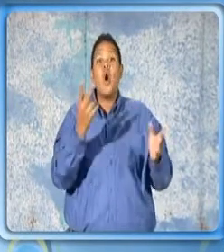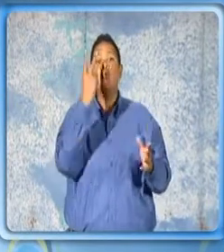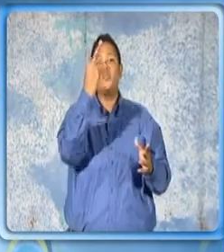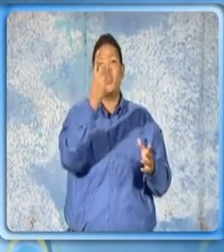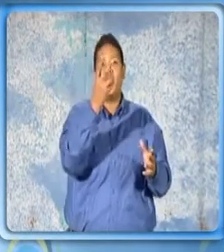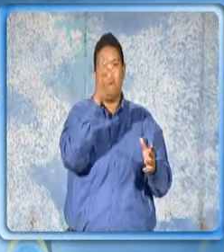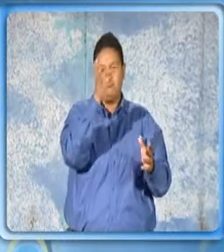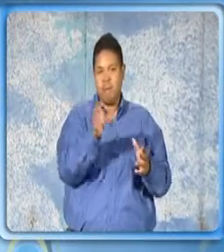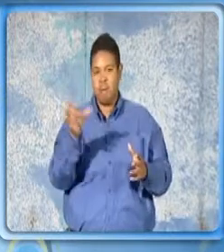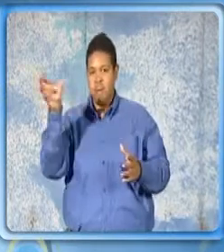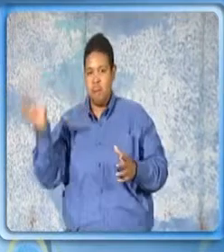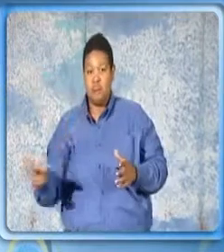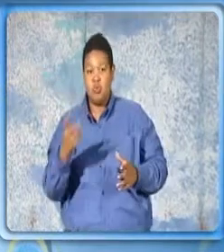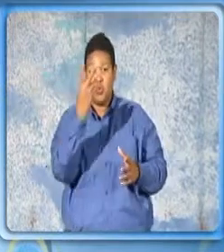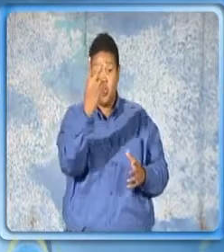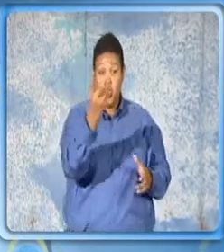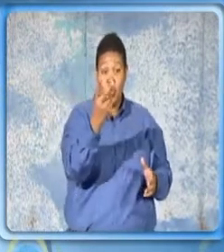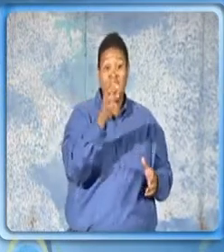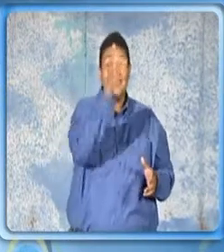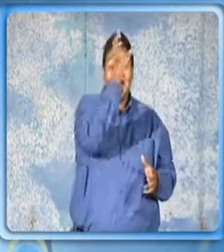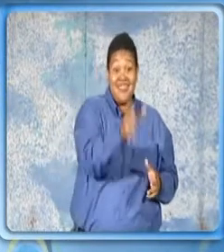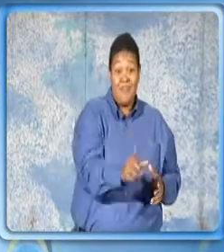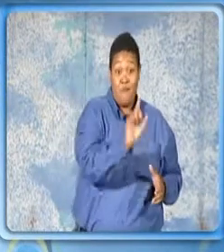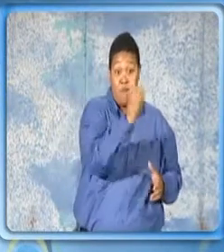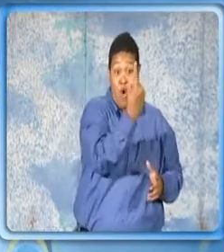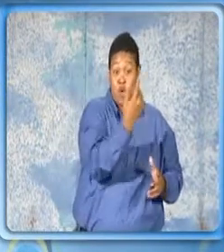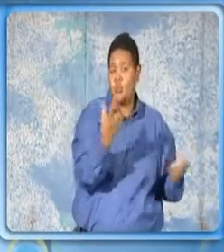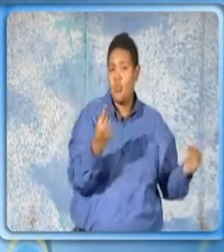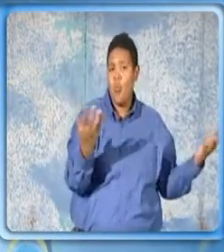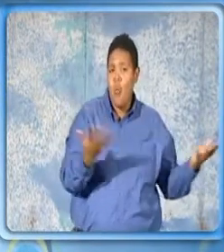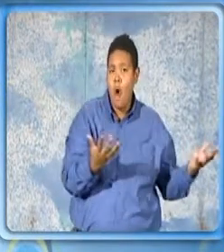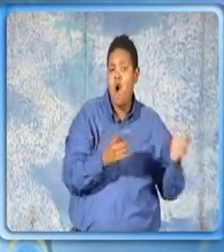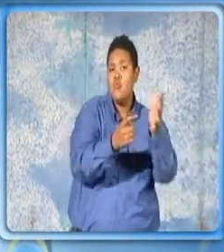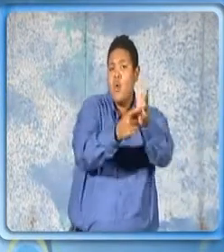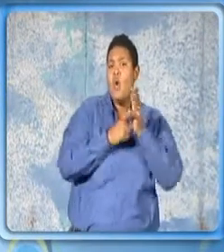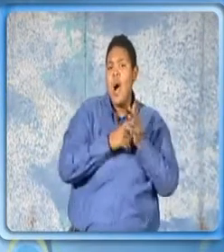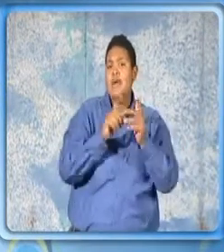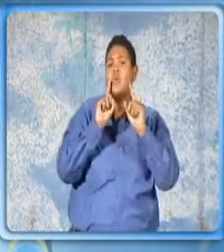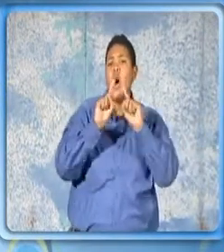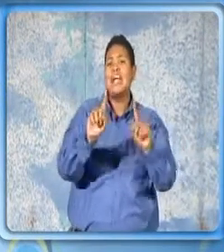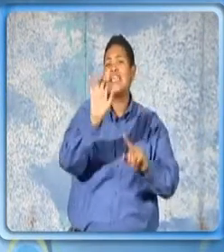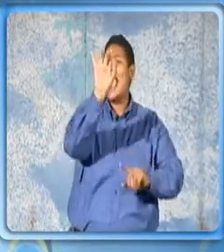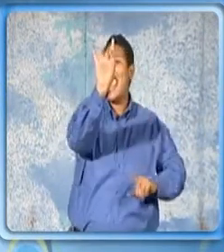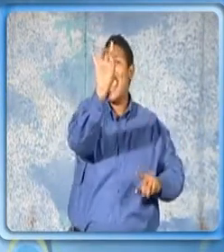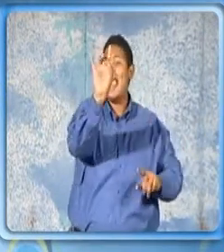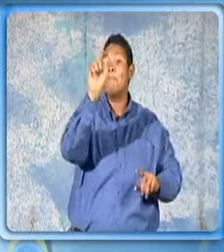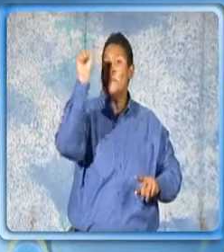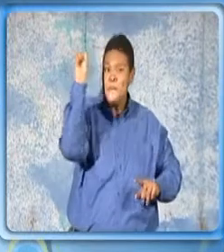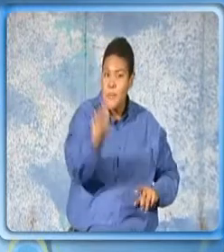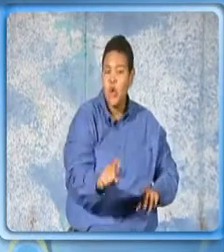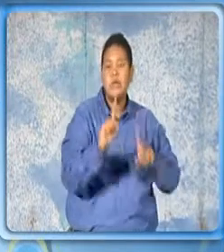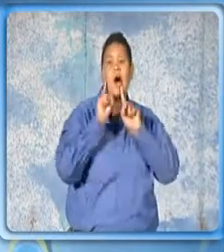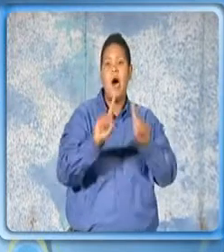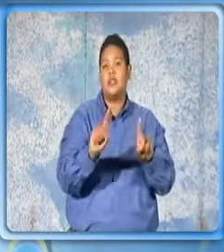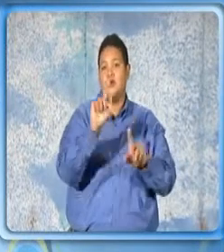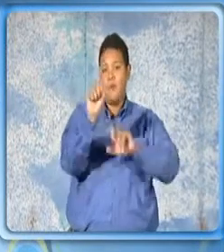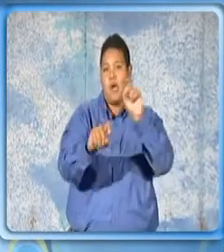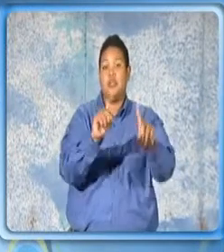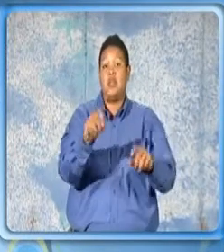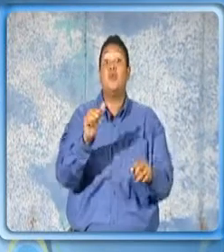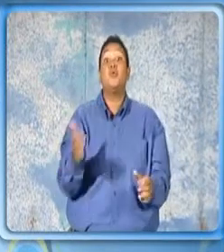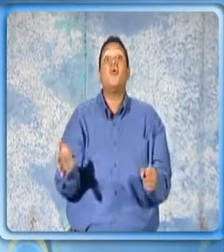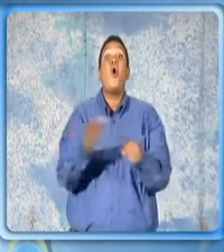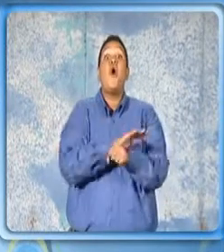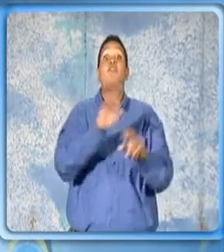sections. In section 1, you will be required to answer 8 compulsory structured questions which cover